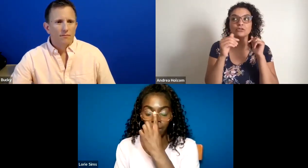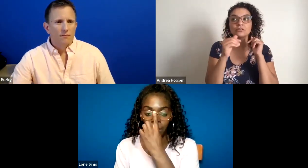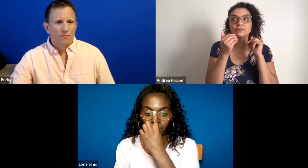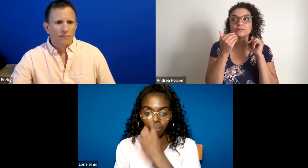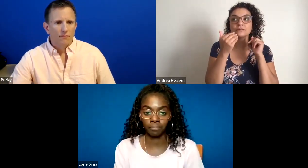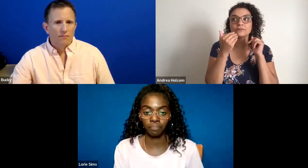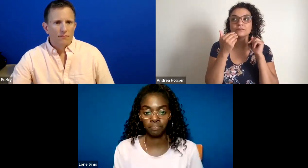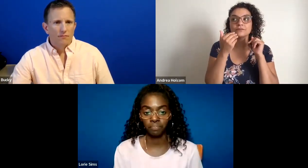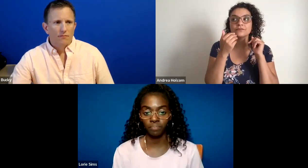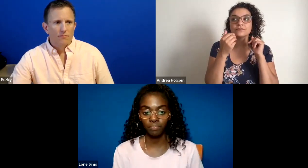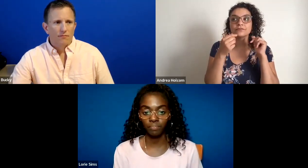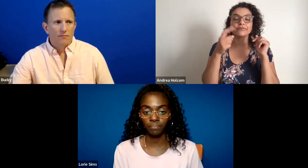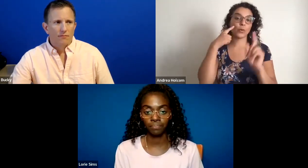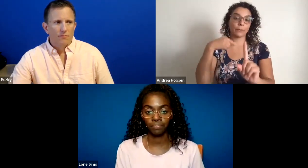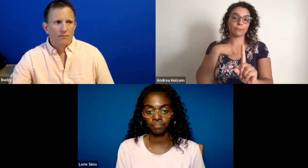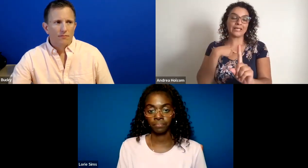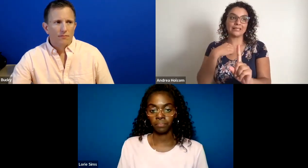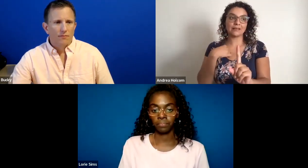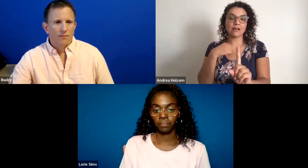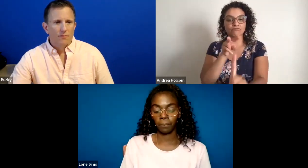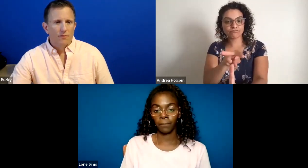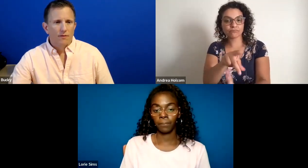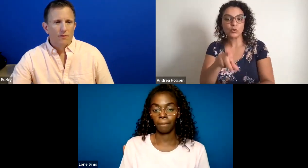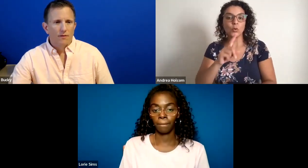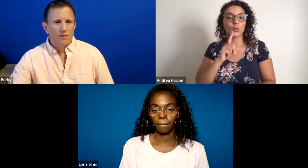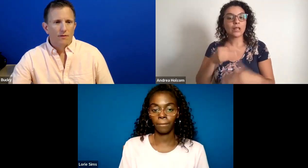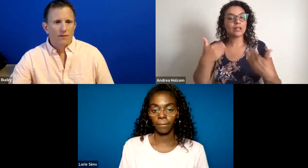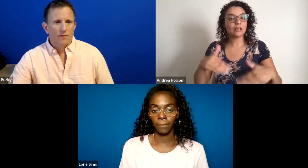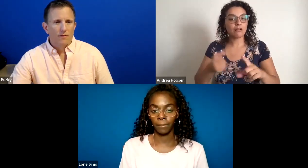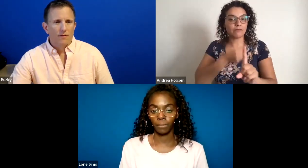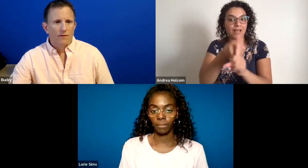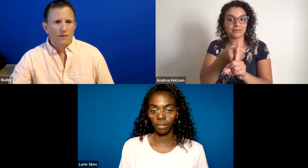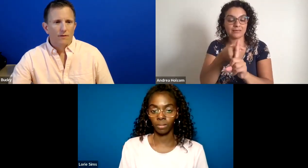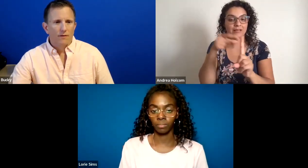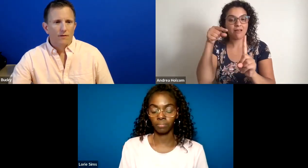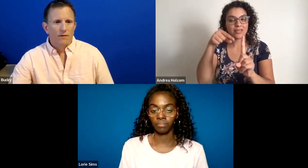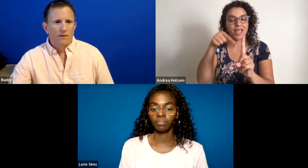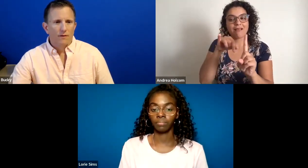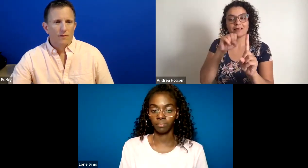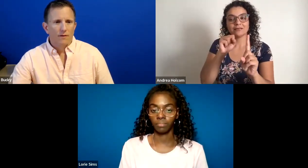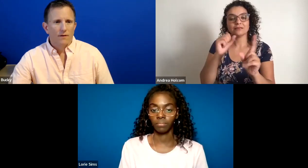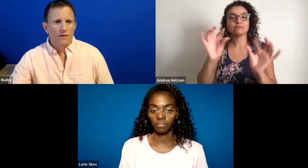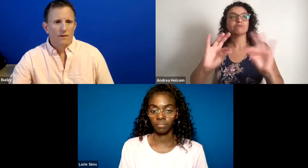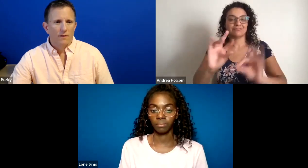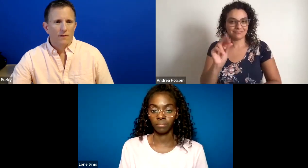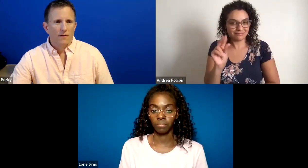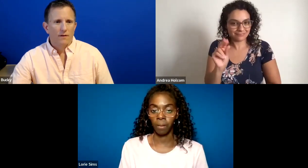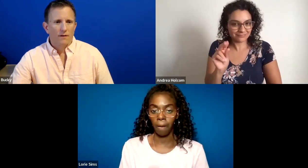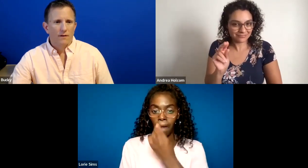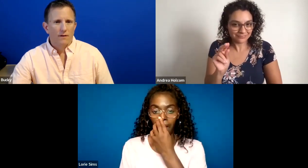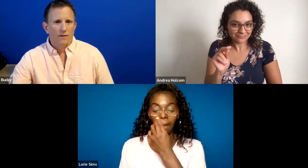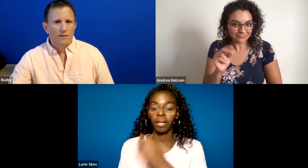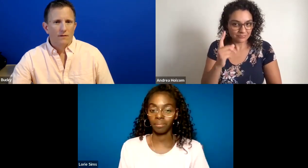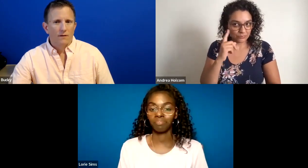And I think this conversation, for me personally, watching this dialogue, I can see how it really